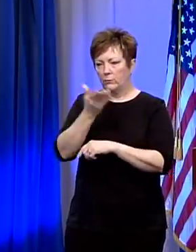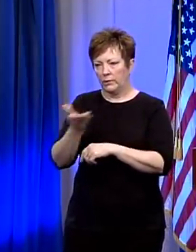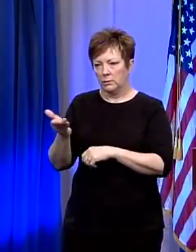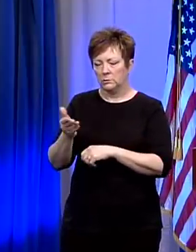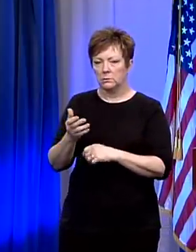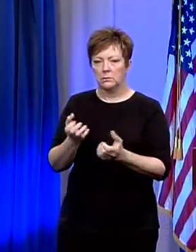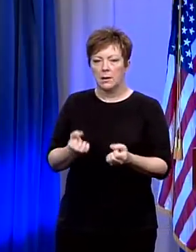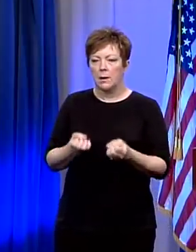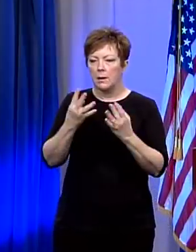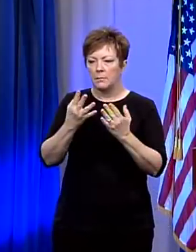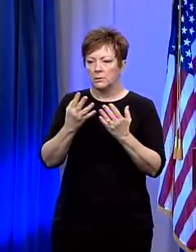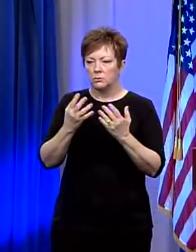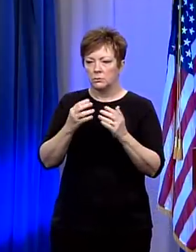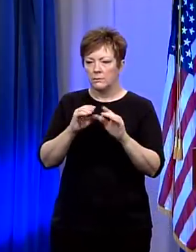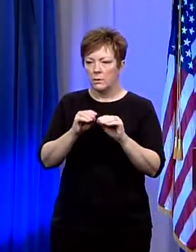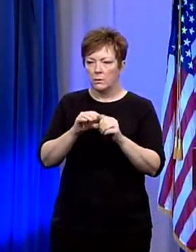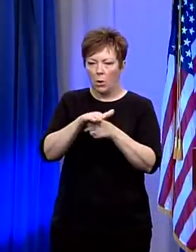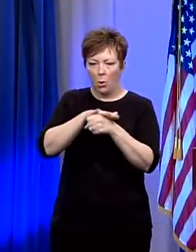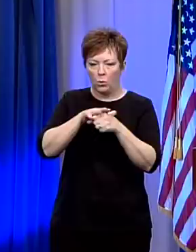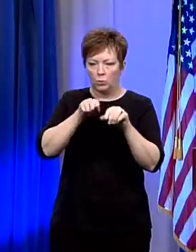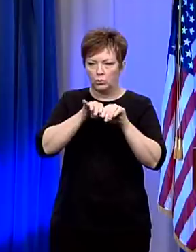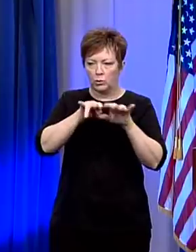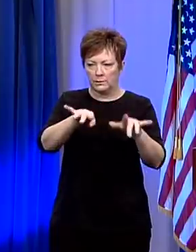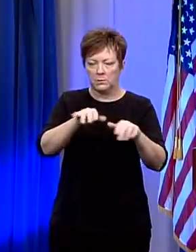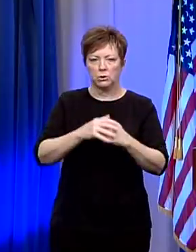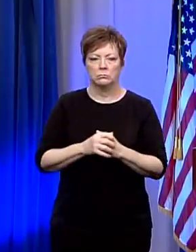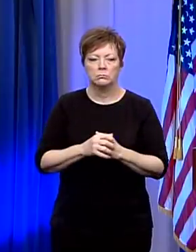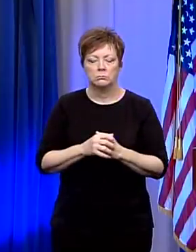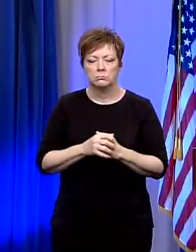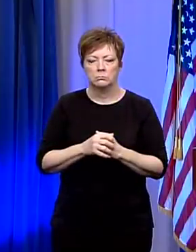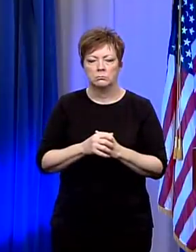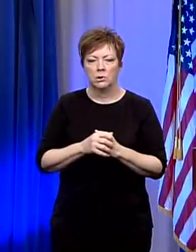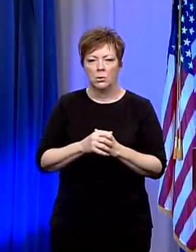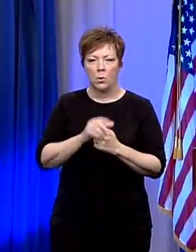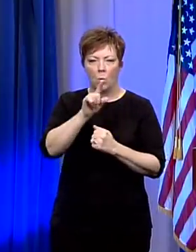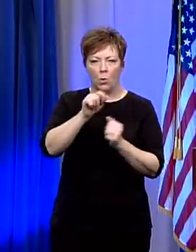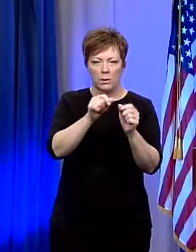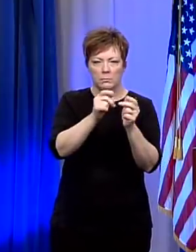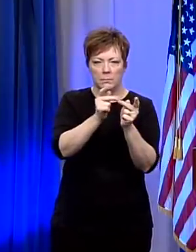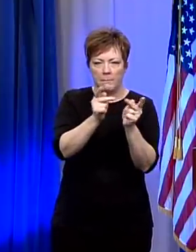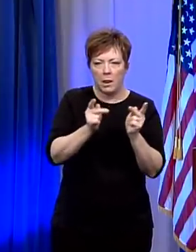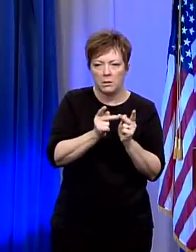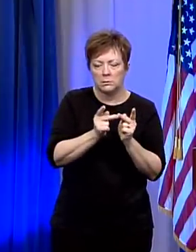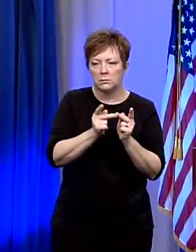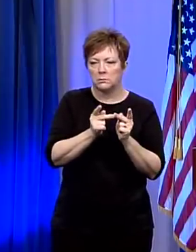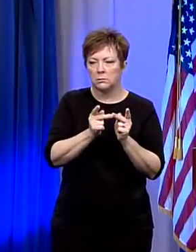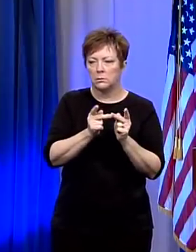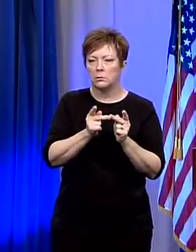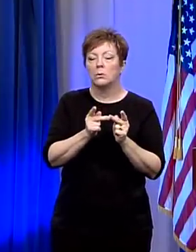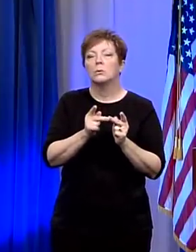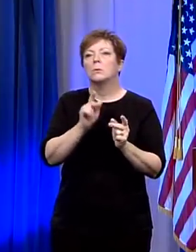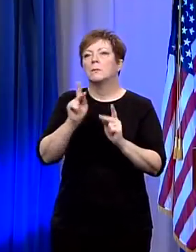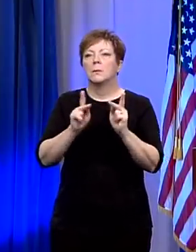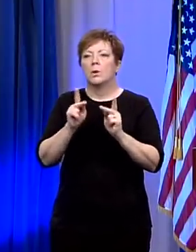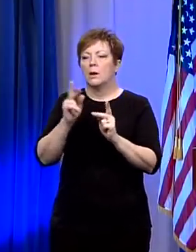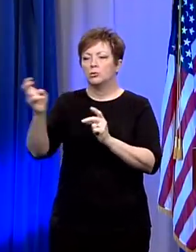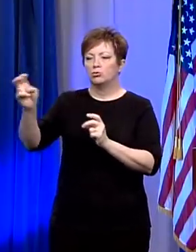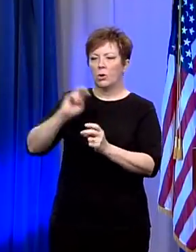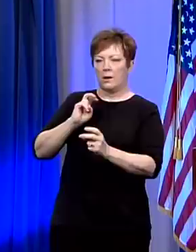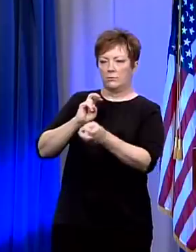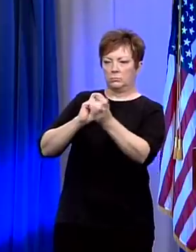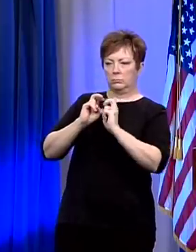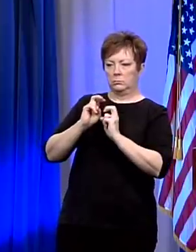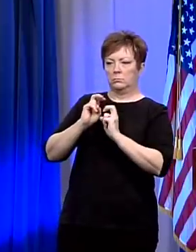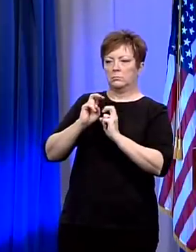amount of local transmission that we see is a factor. Cases that are imported by travel, for example, are